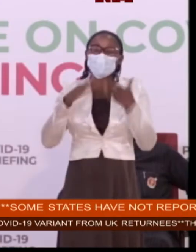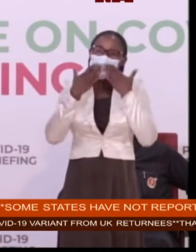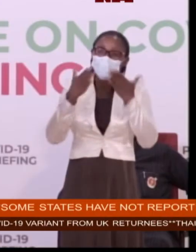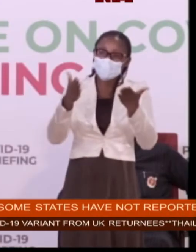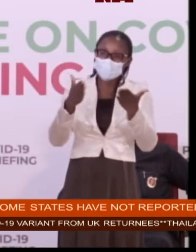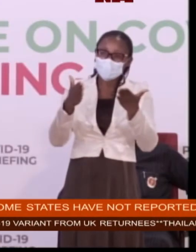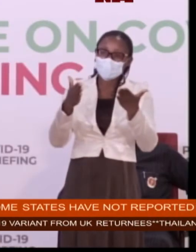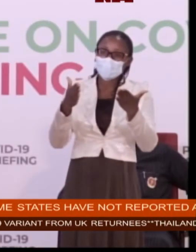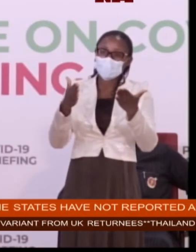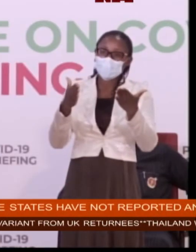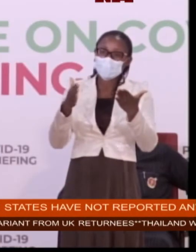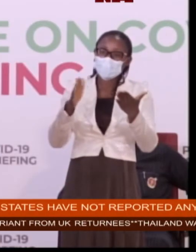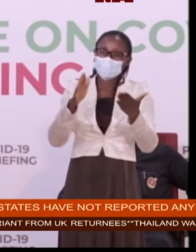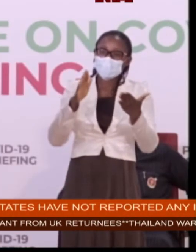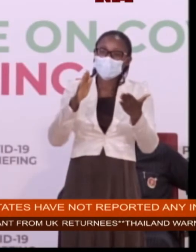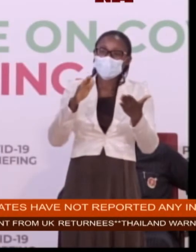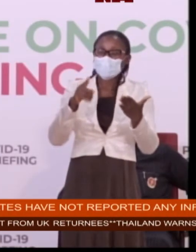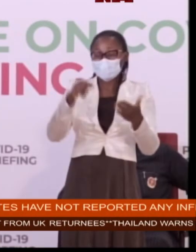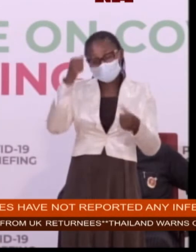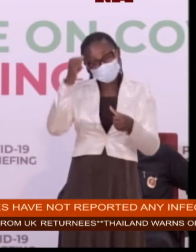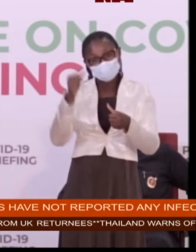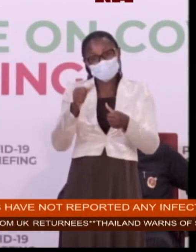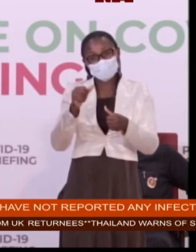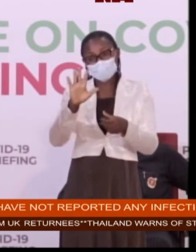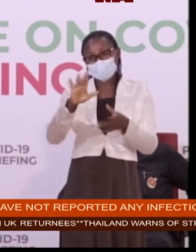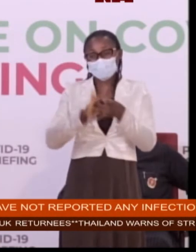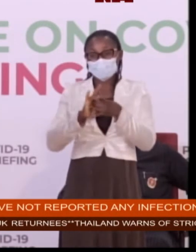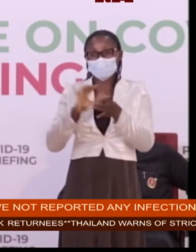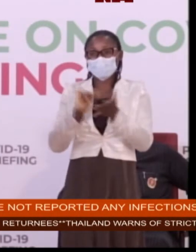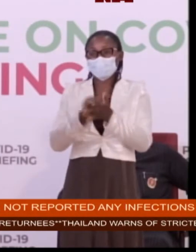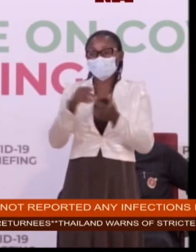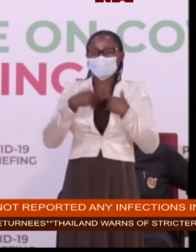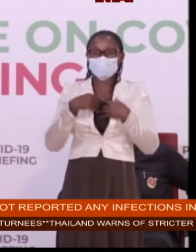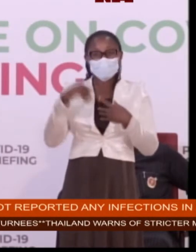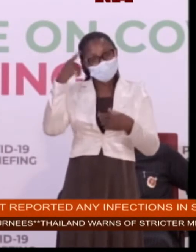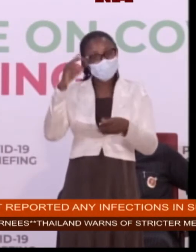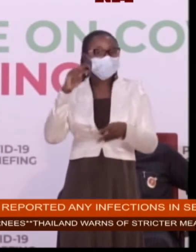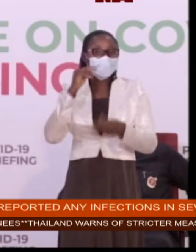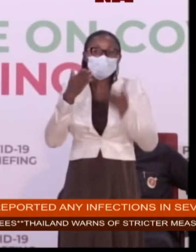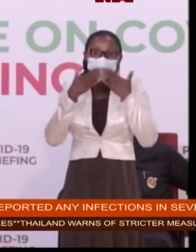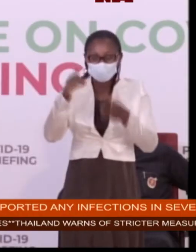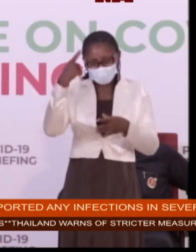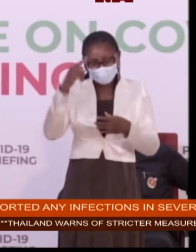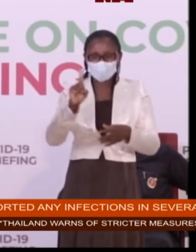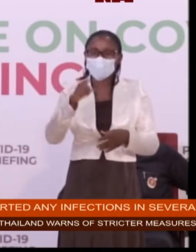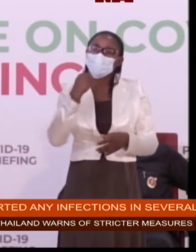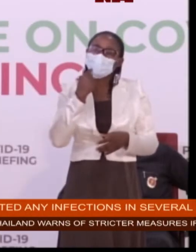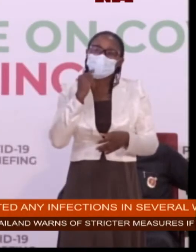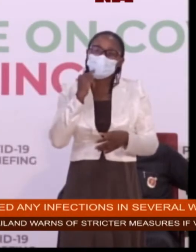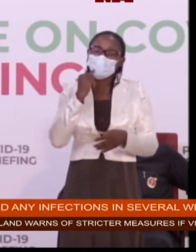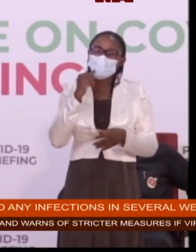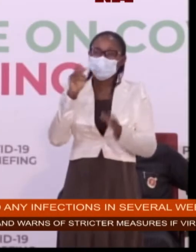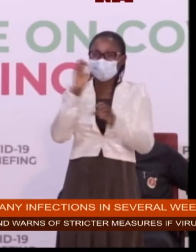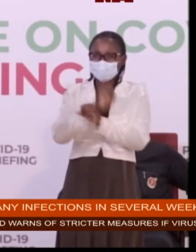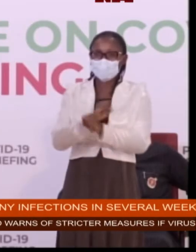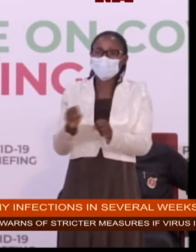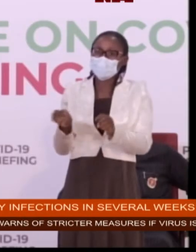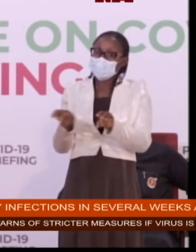grateful. You're the connection that we have with Nigerians. Thank you very much for your diligence, even during this